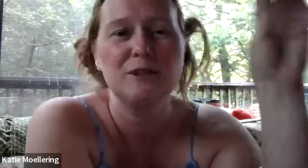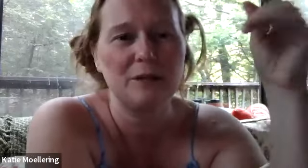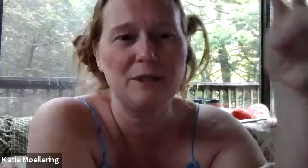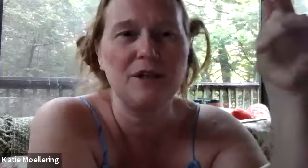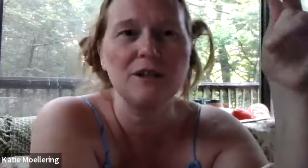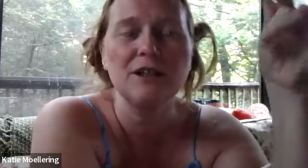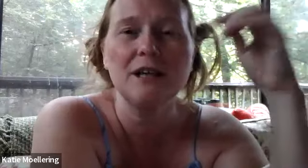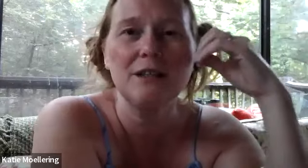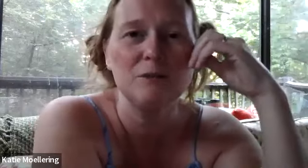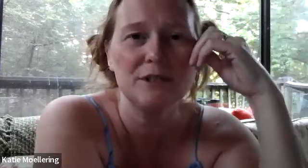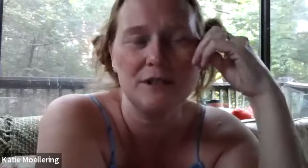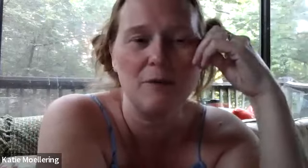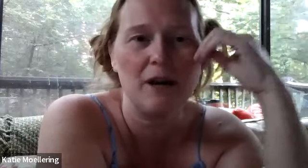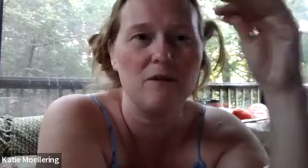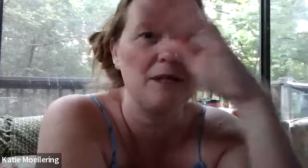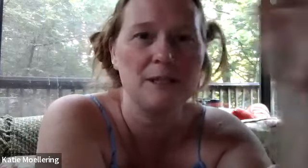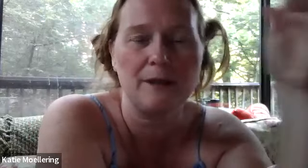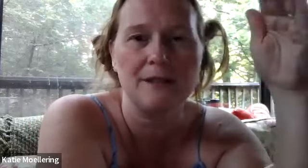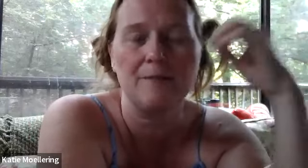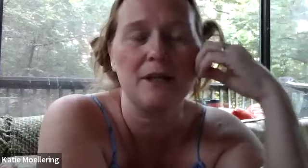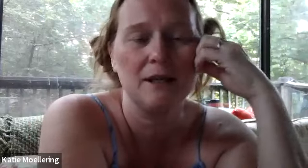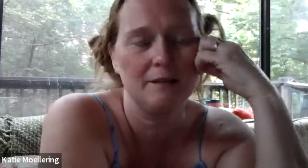do like we did earlier, and then we'll do some where everybody spells something.